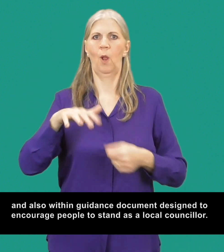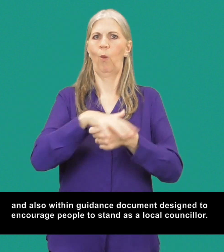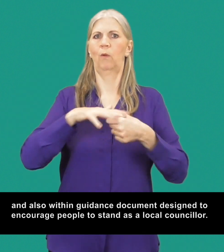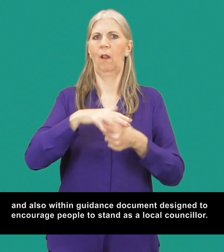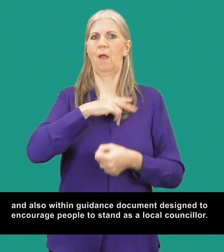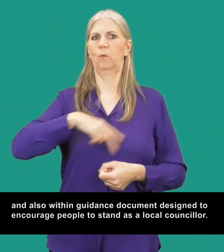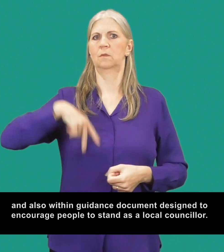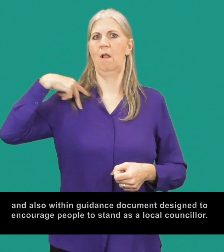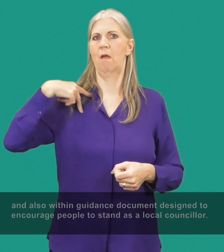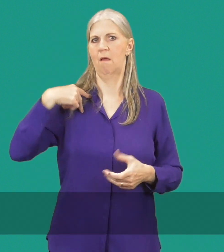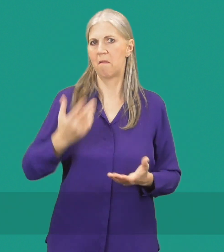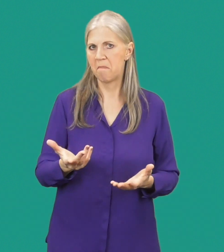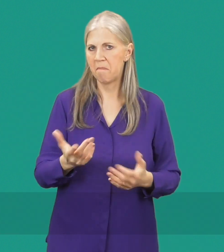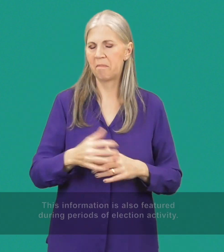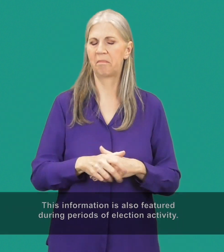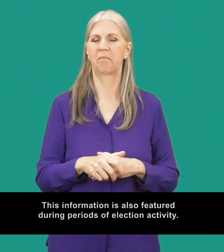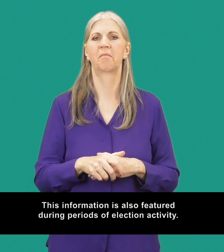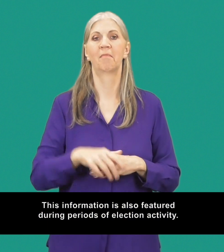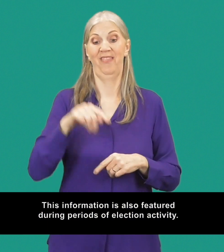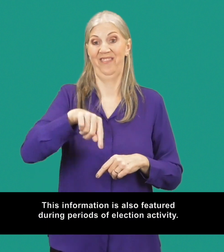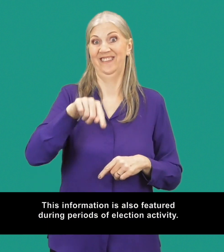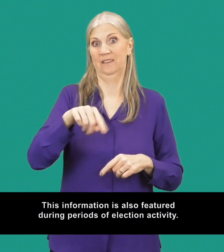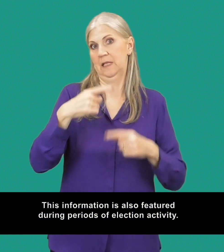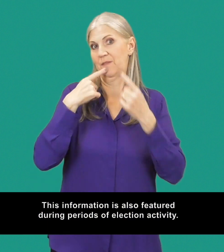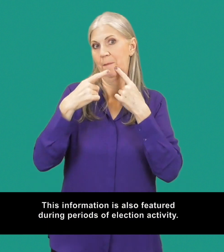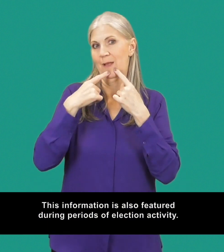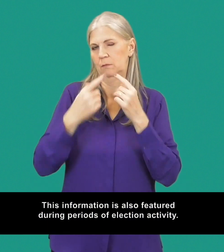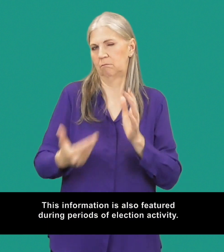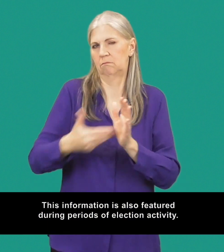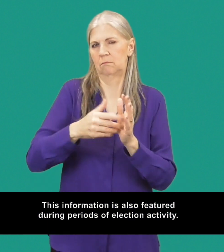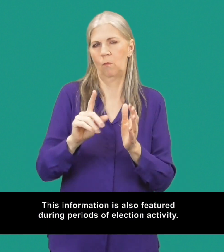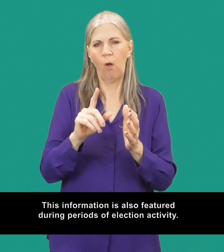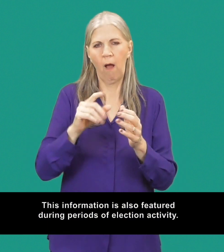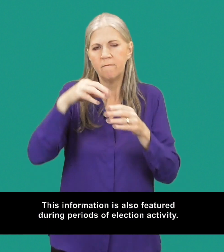This information is also featured during periods of election activity.